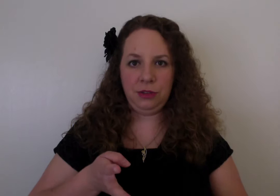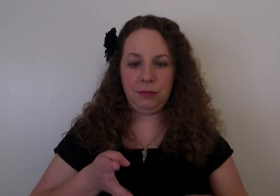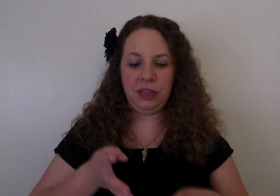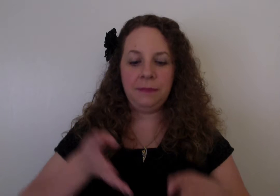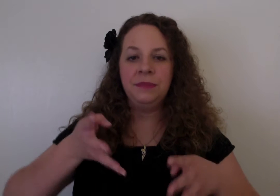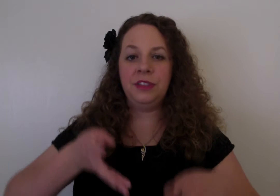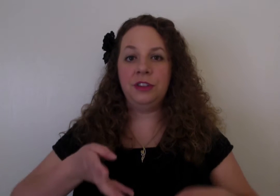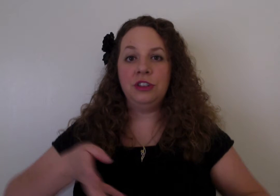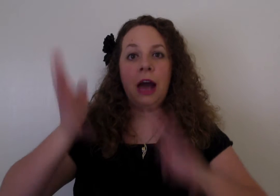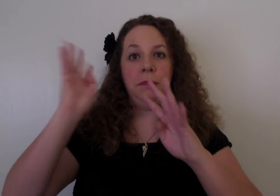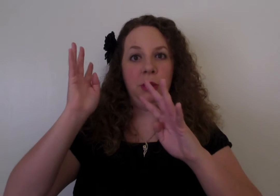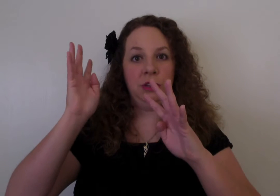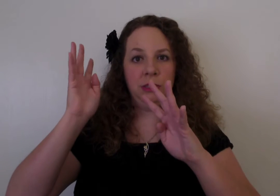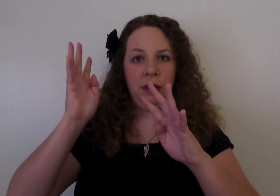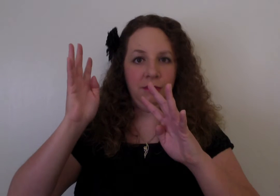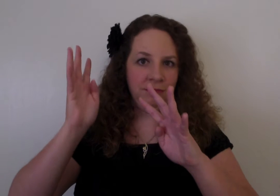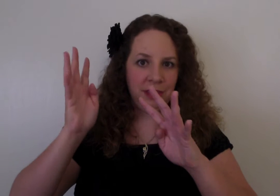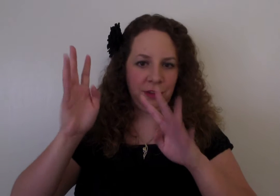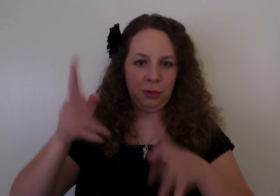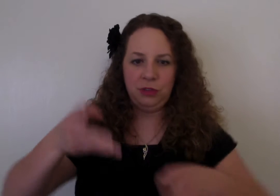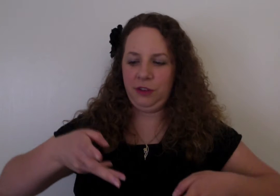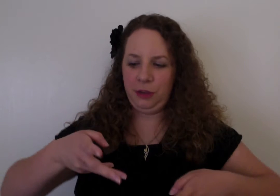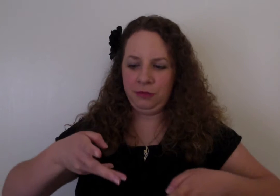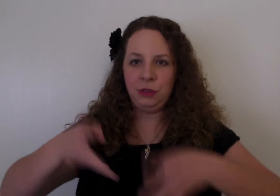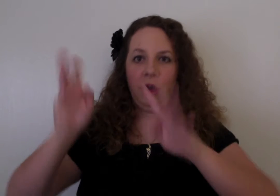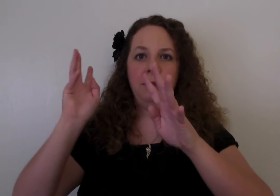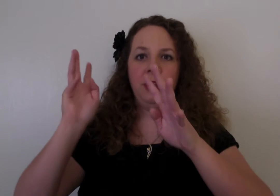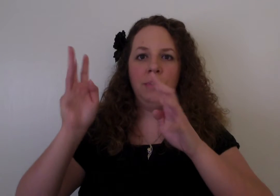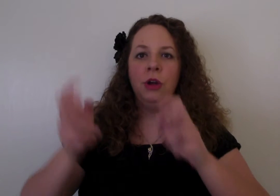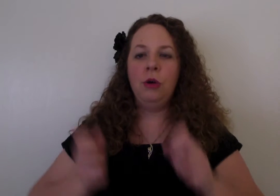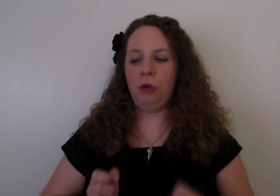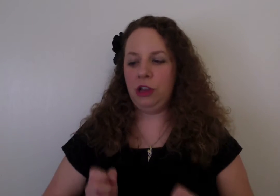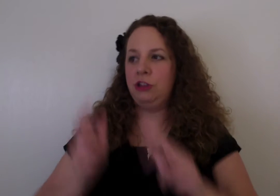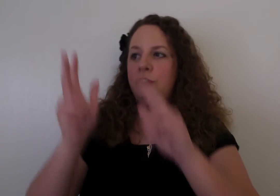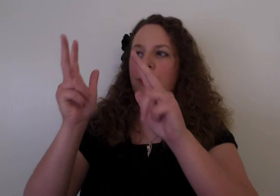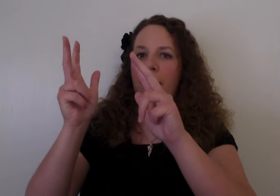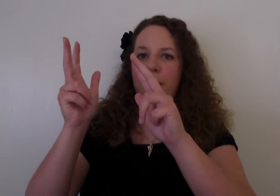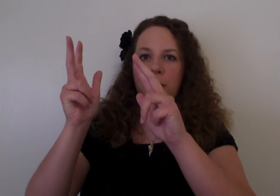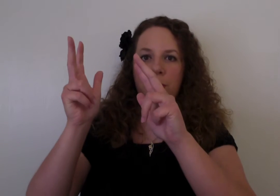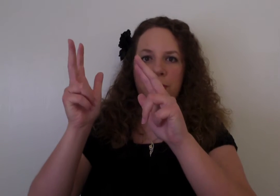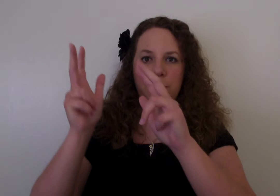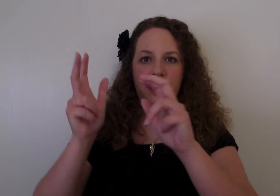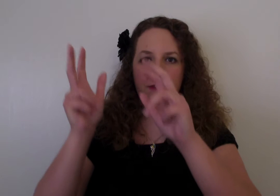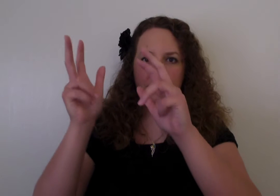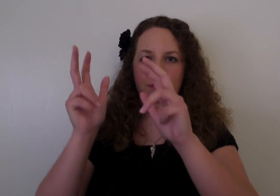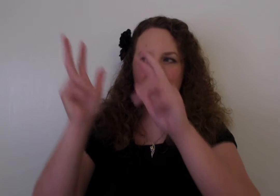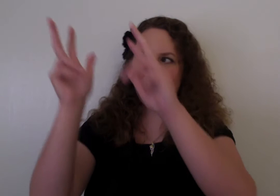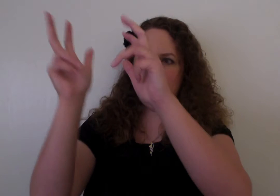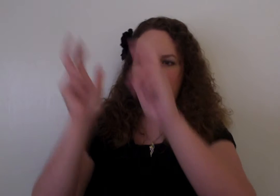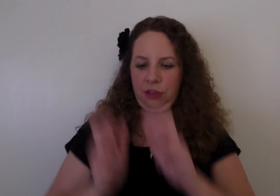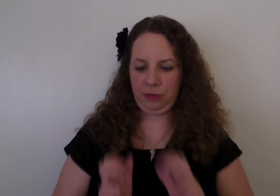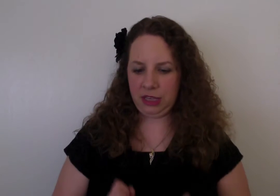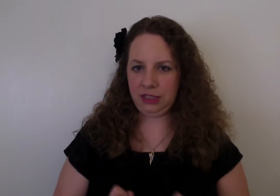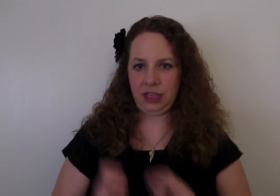something. Then there's upload as well, another bonus for you. So upload or you can do upload this way, but the same like three is like